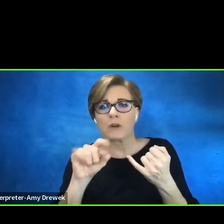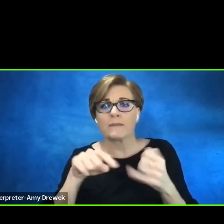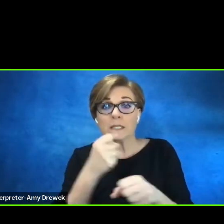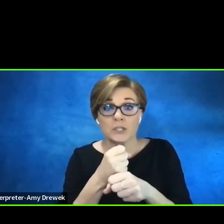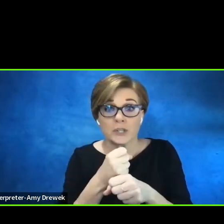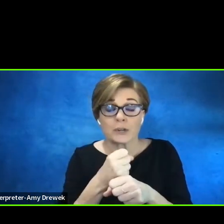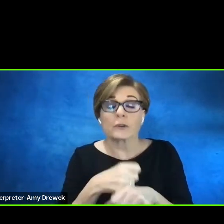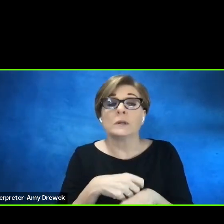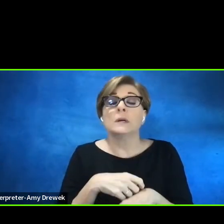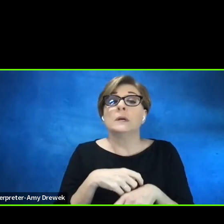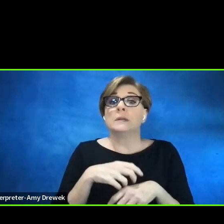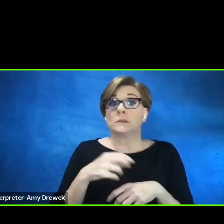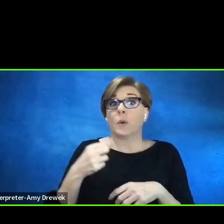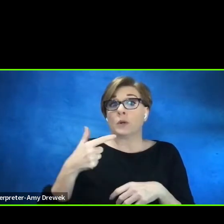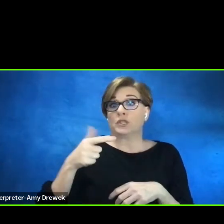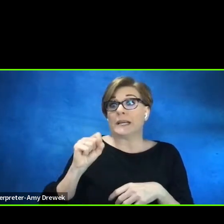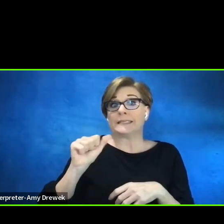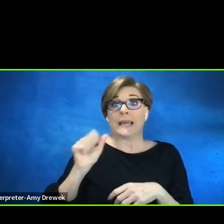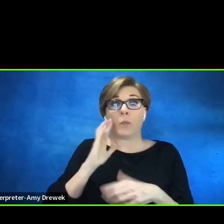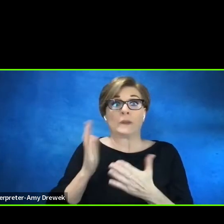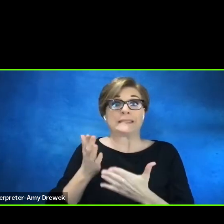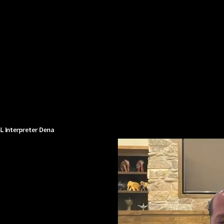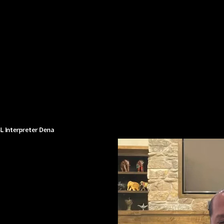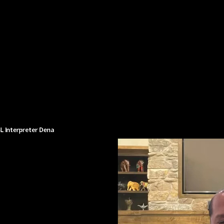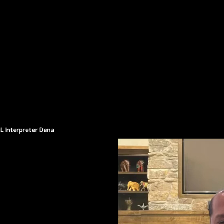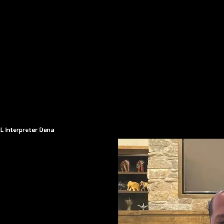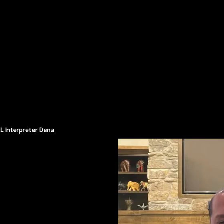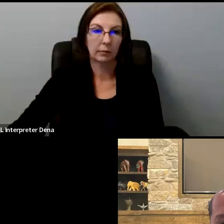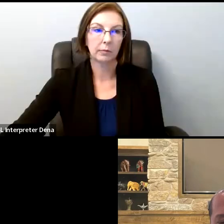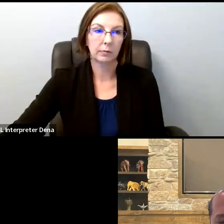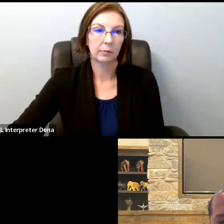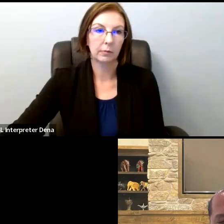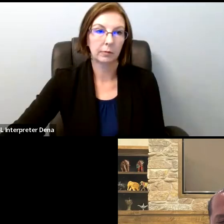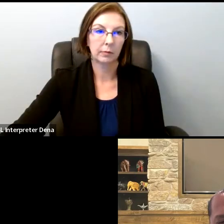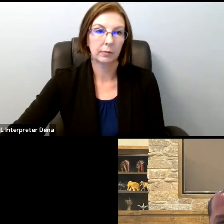GSA will be submitting this report to Congress.